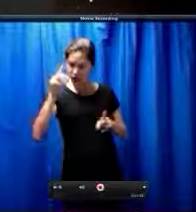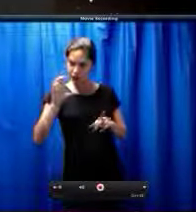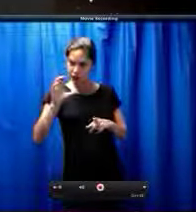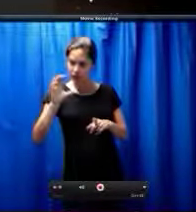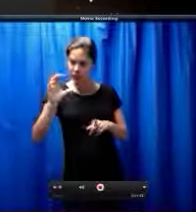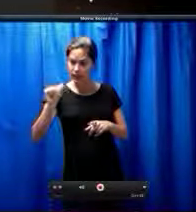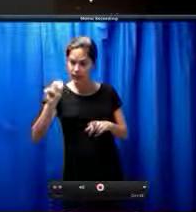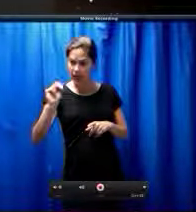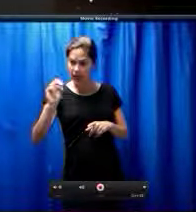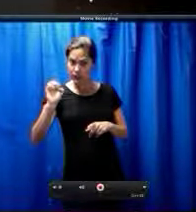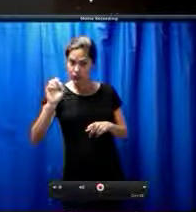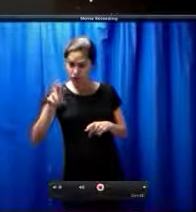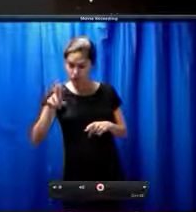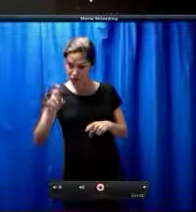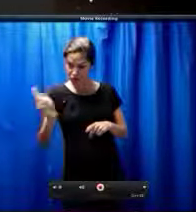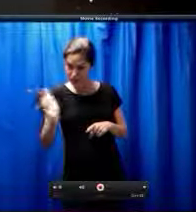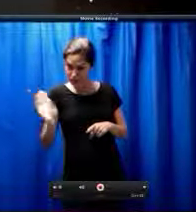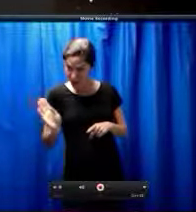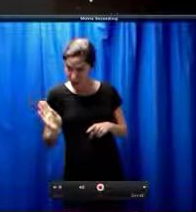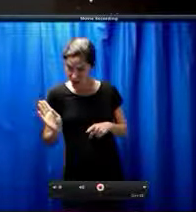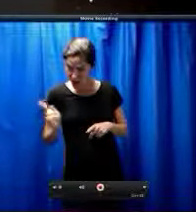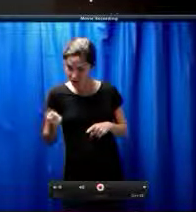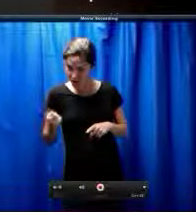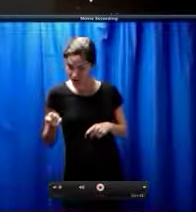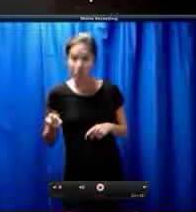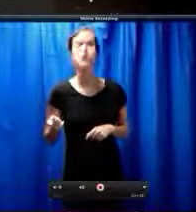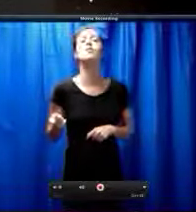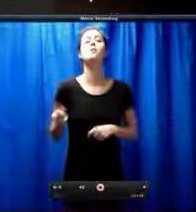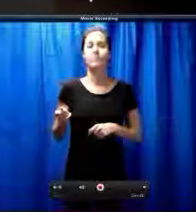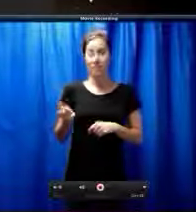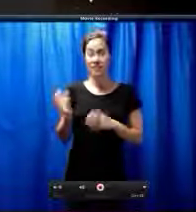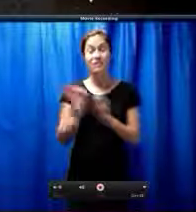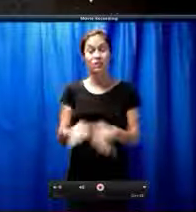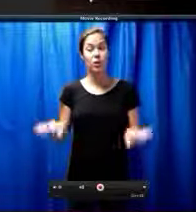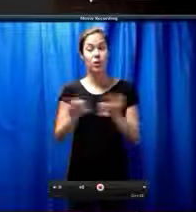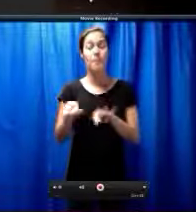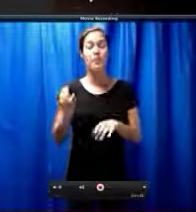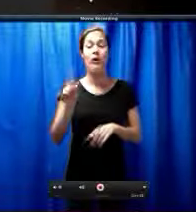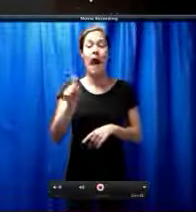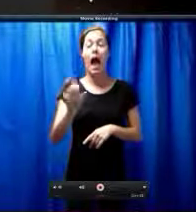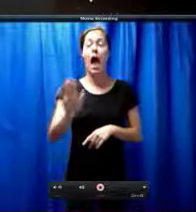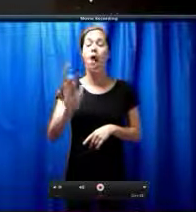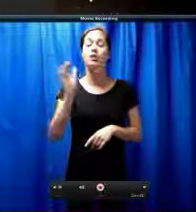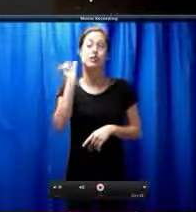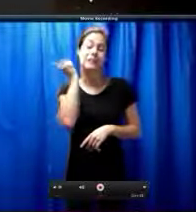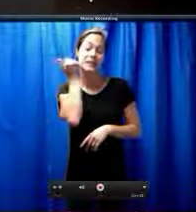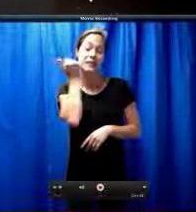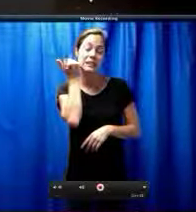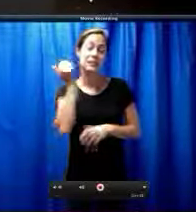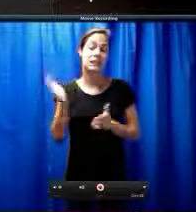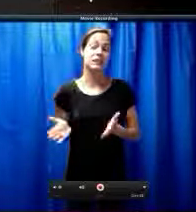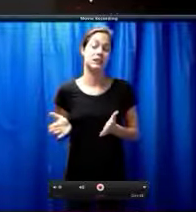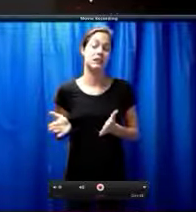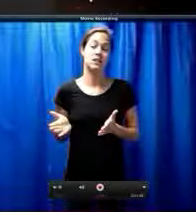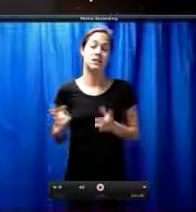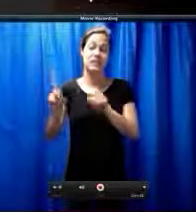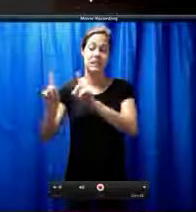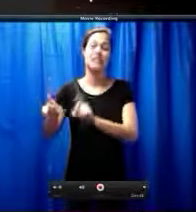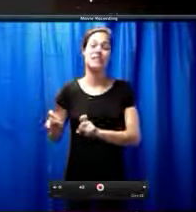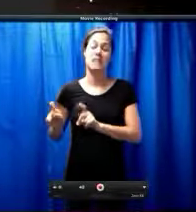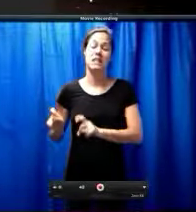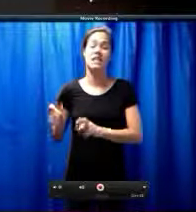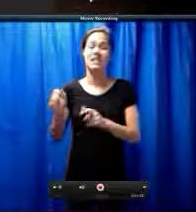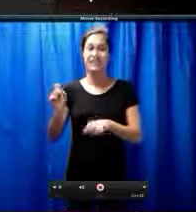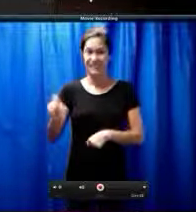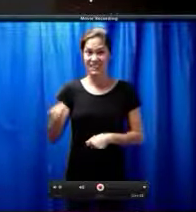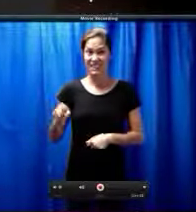screening? Okay, really super important that you ask your dentist, okay? Certainly we'd love new patients, but that's not what this is about. This is about